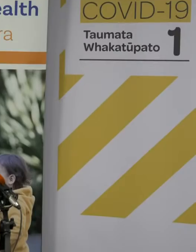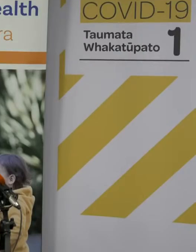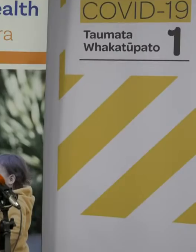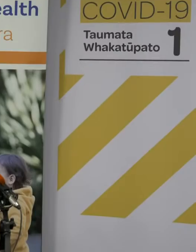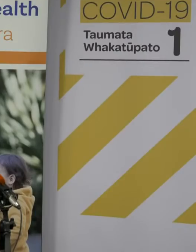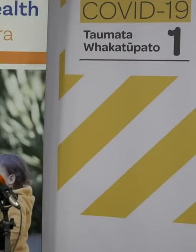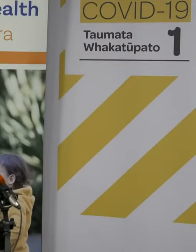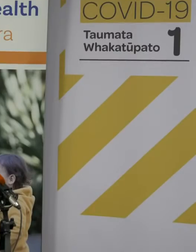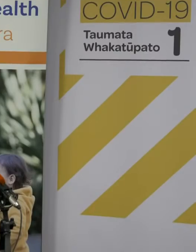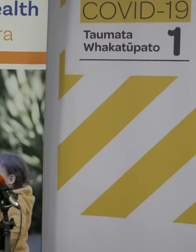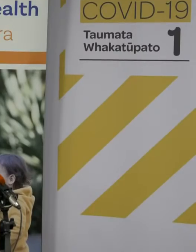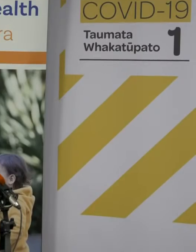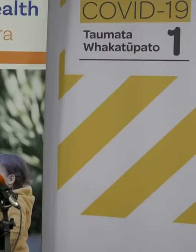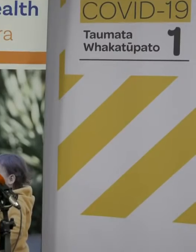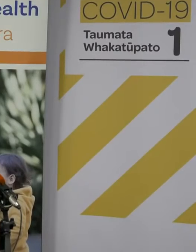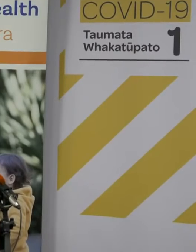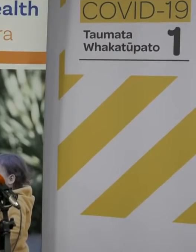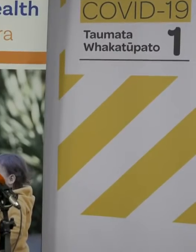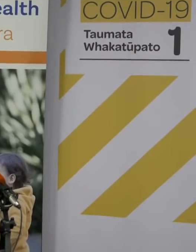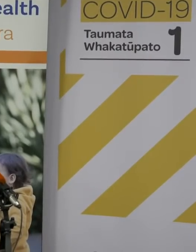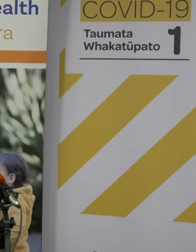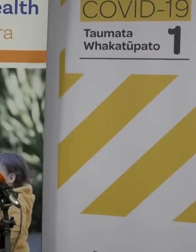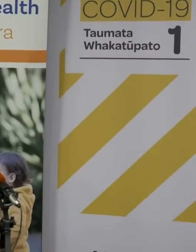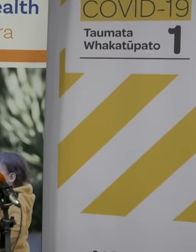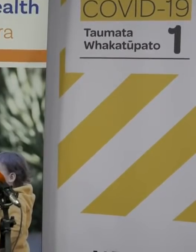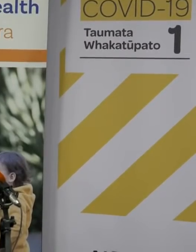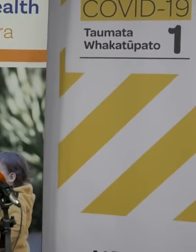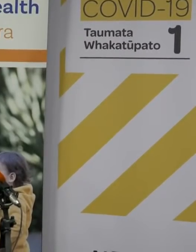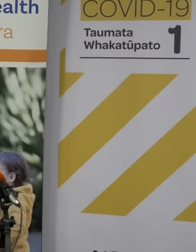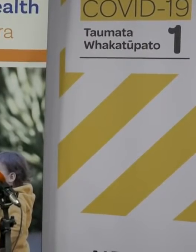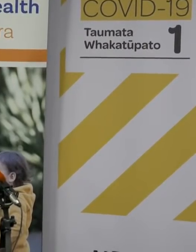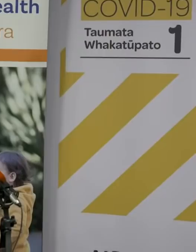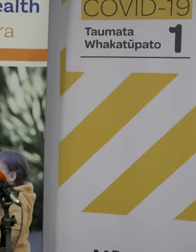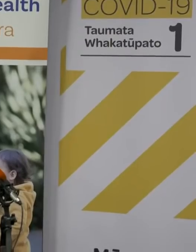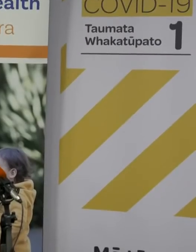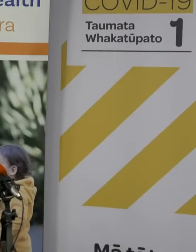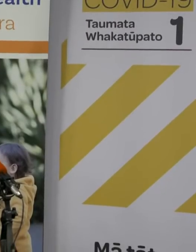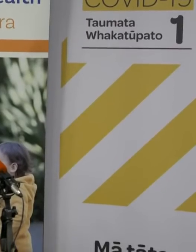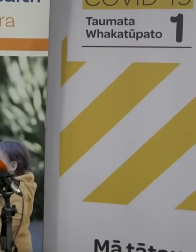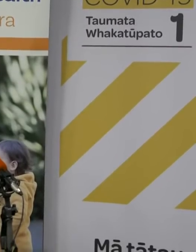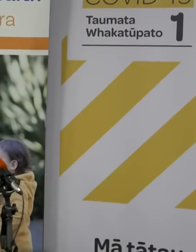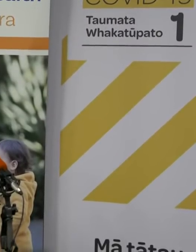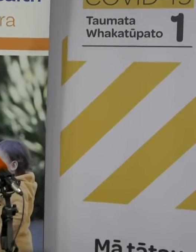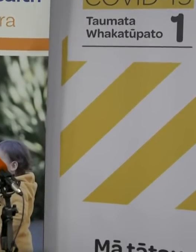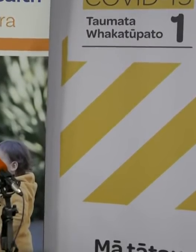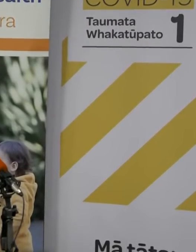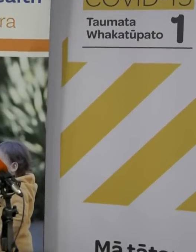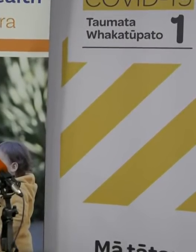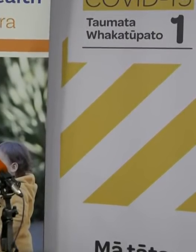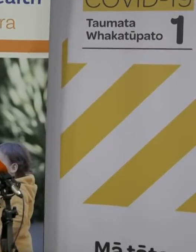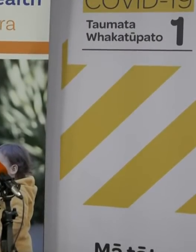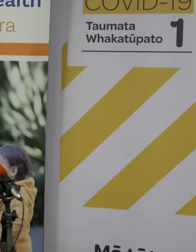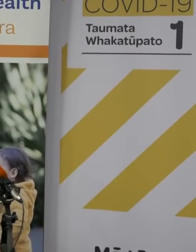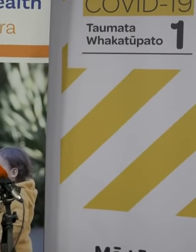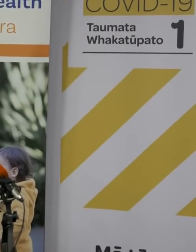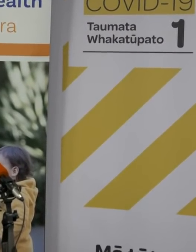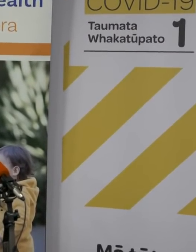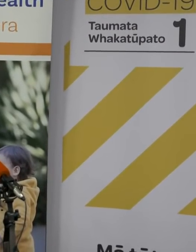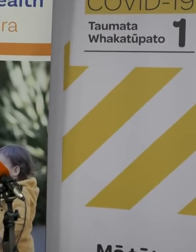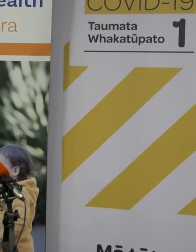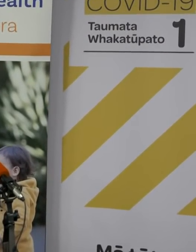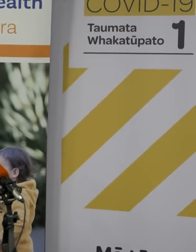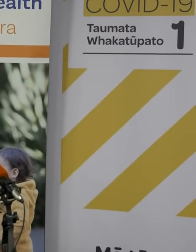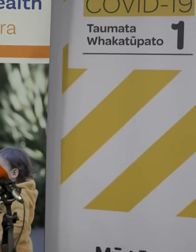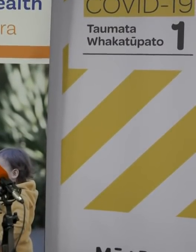of the Ihu Mātau occupation group says they're unlikely to accept a deal that includes building houses on the whenua. It's understood